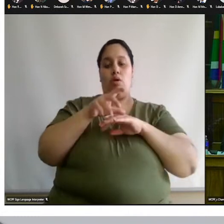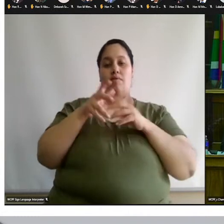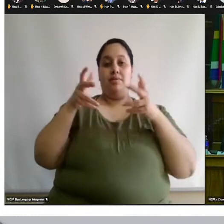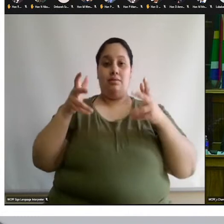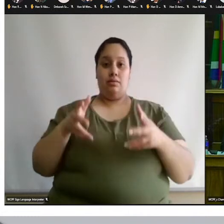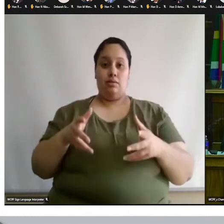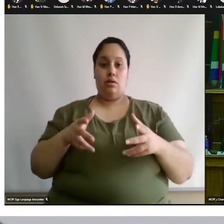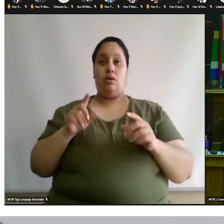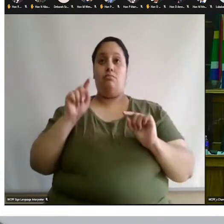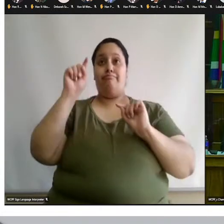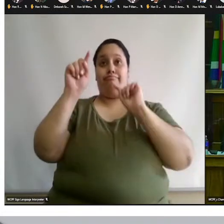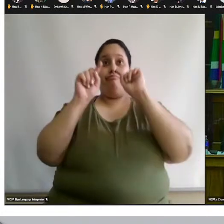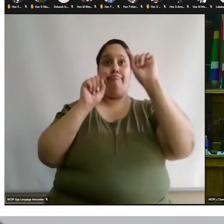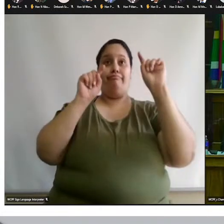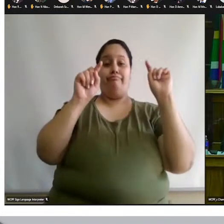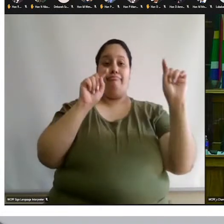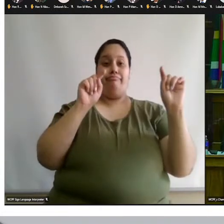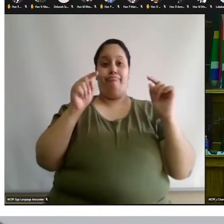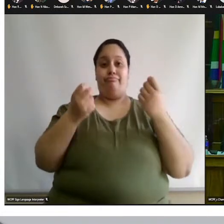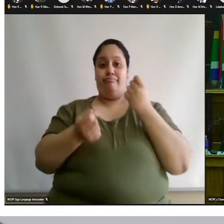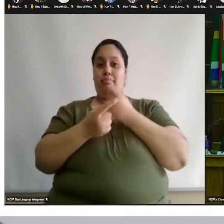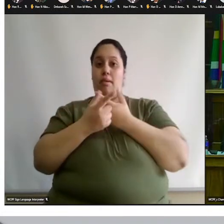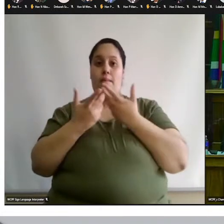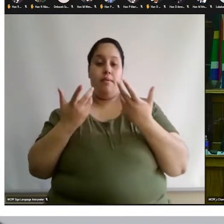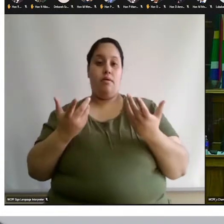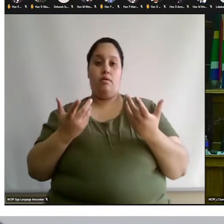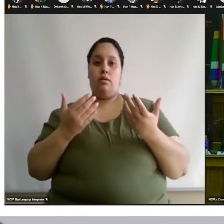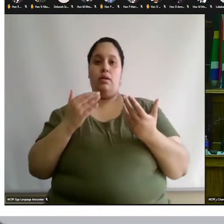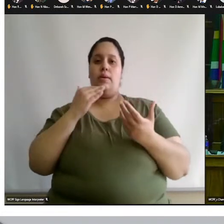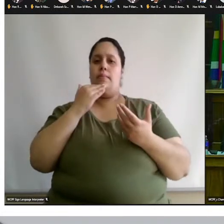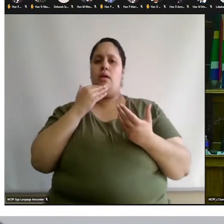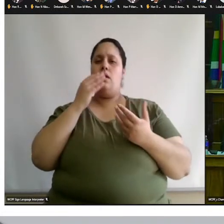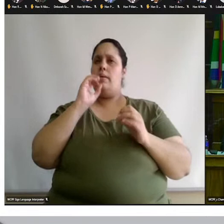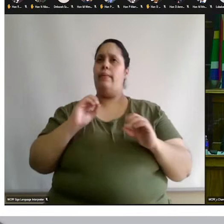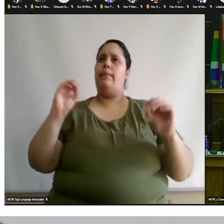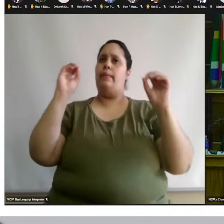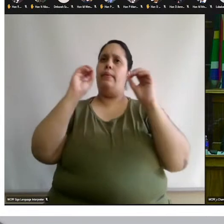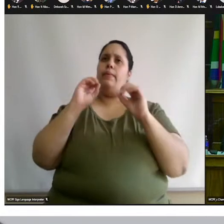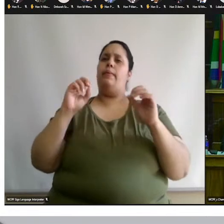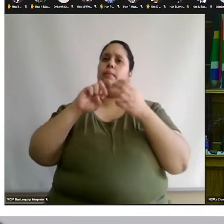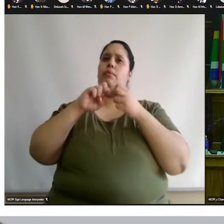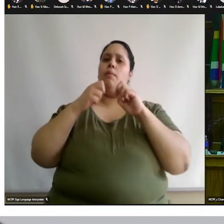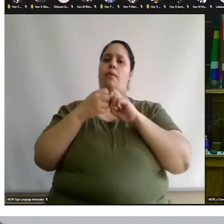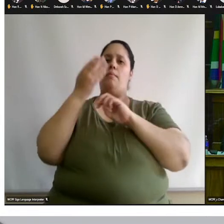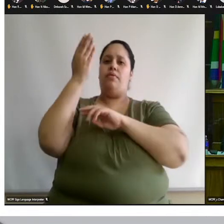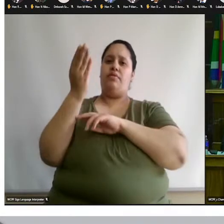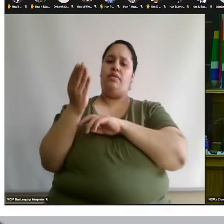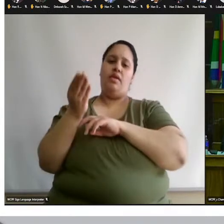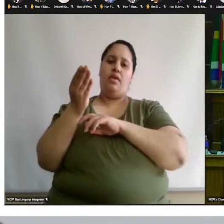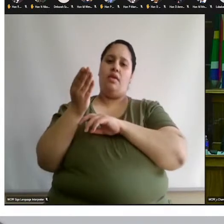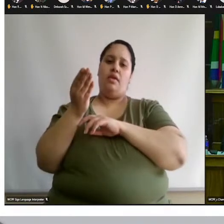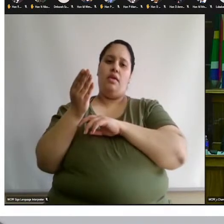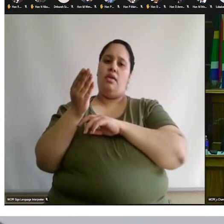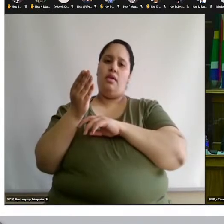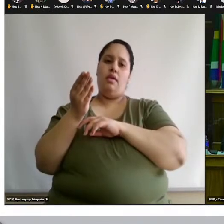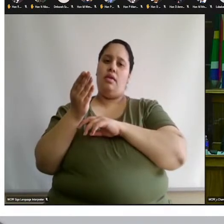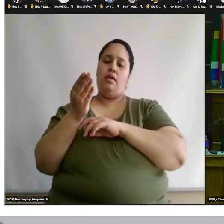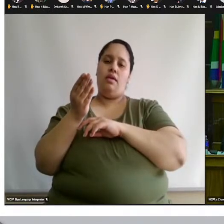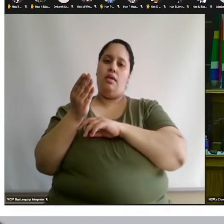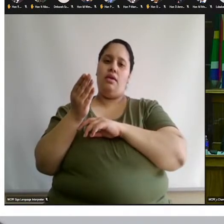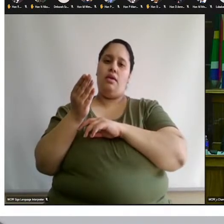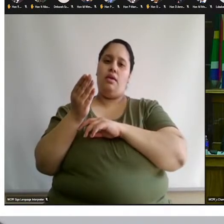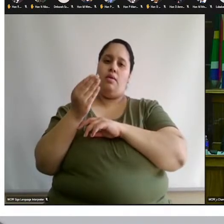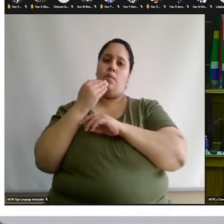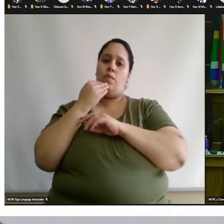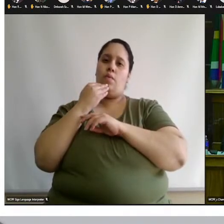those reservations do not seem to be shared by the opposition's counterparts who are